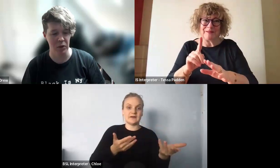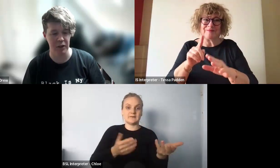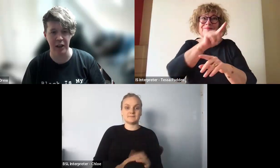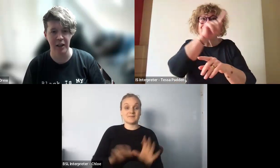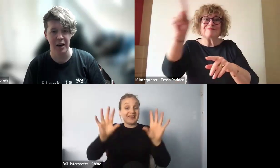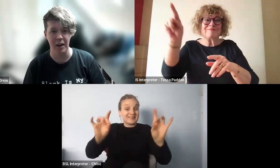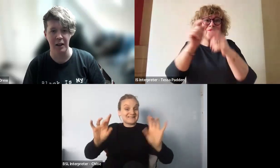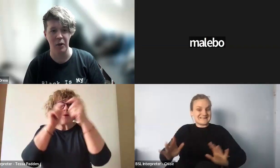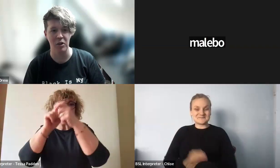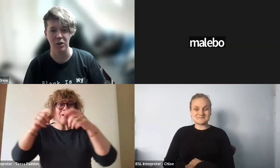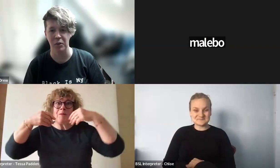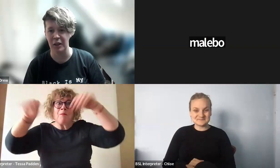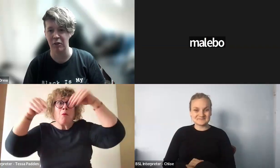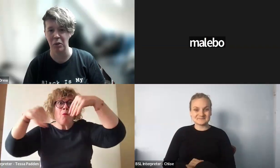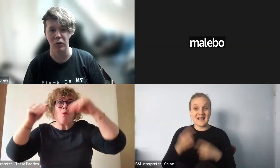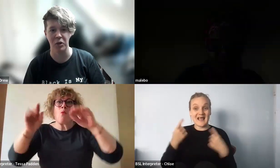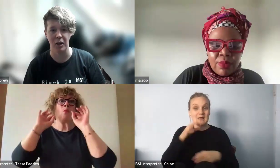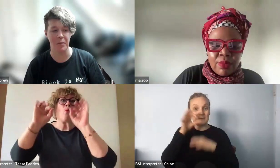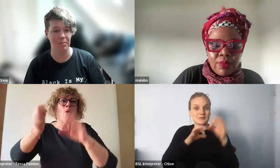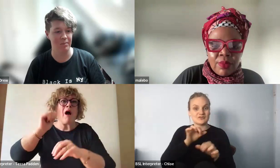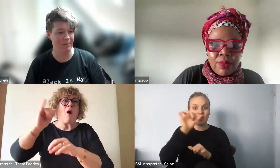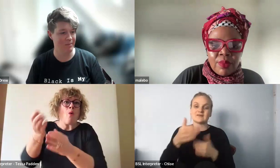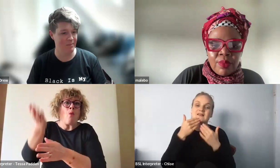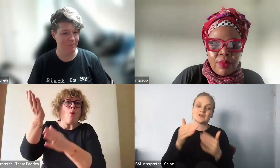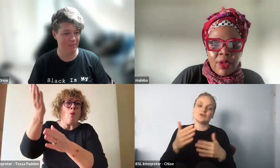leave my points there and allow questions. But thank you very much for your time.